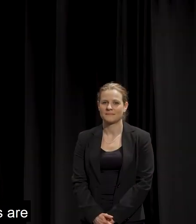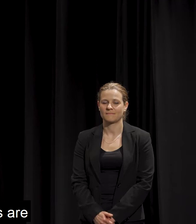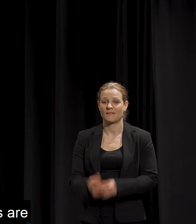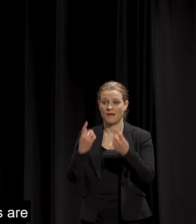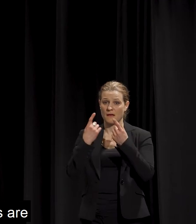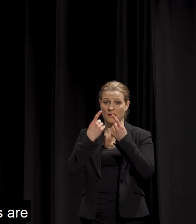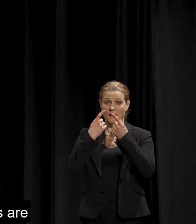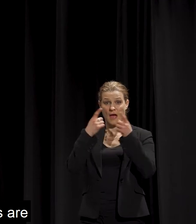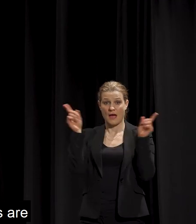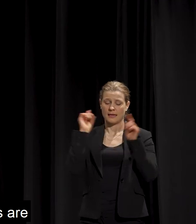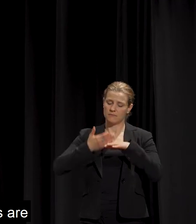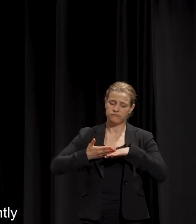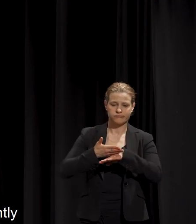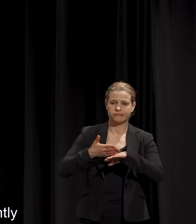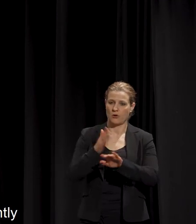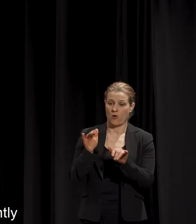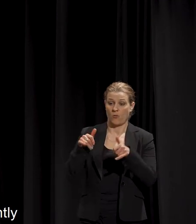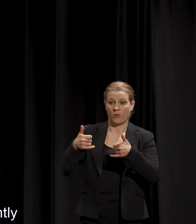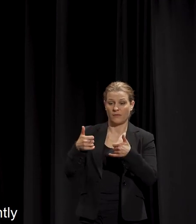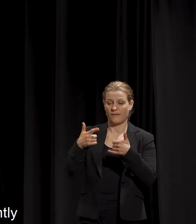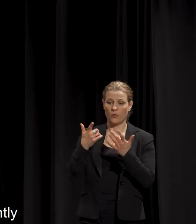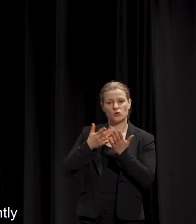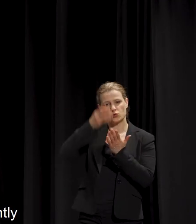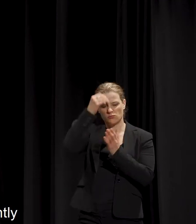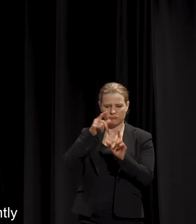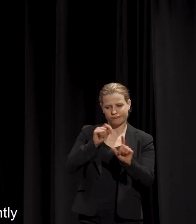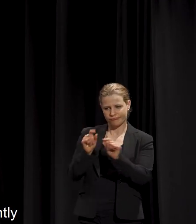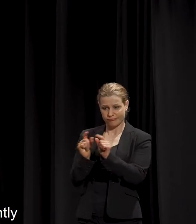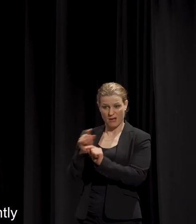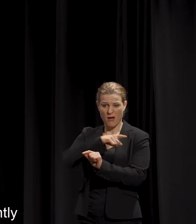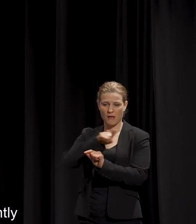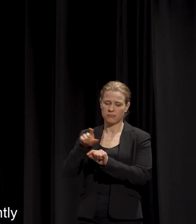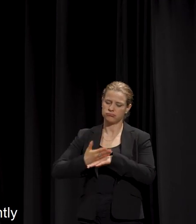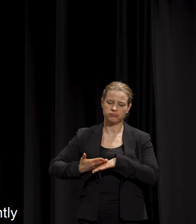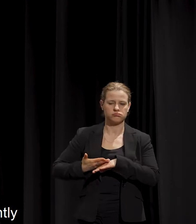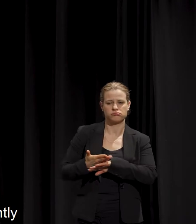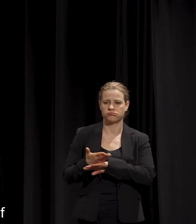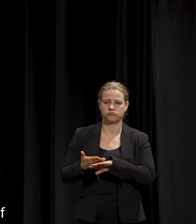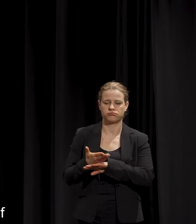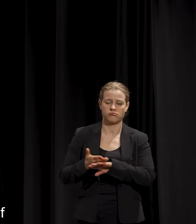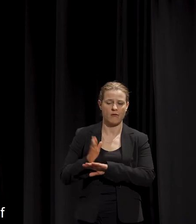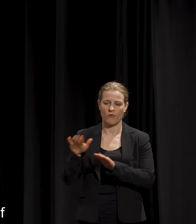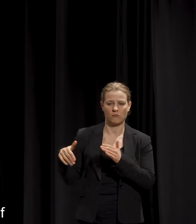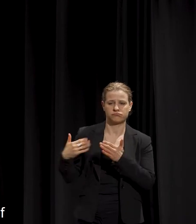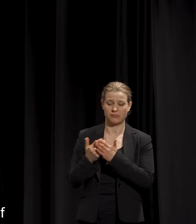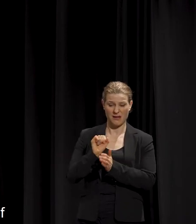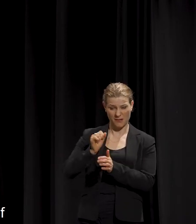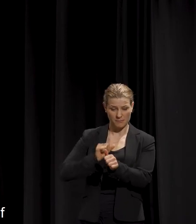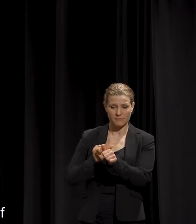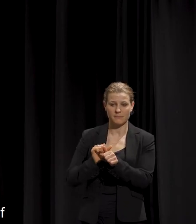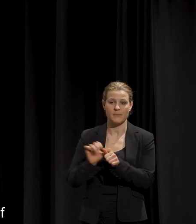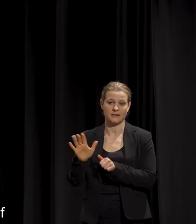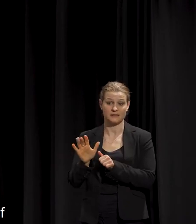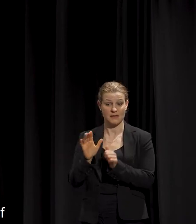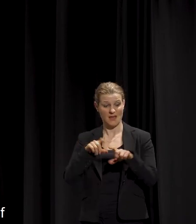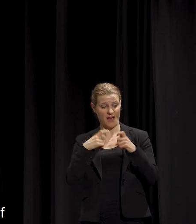Academic Effort Awards are presented to students who have been identified as consistently striving to achieve their personal best across